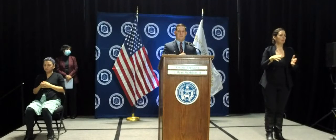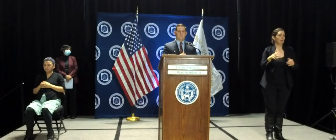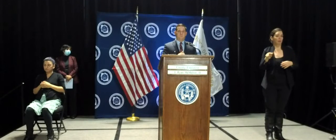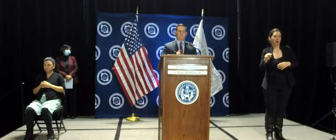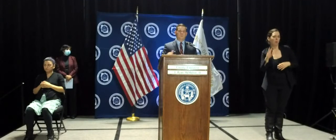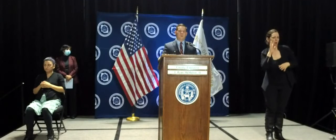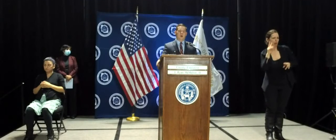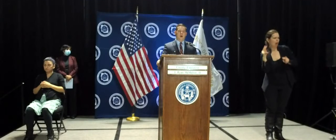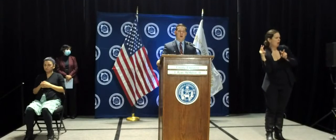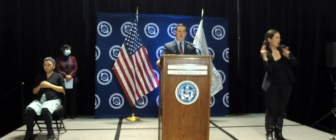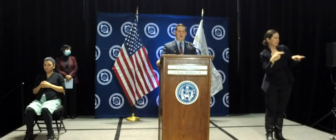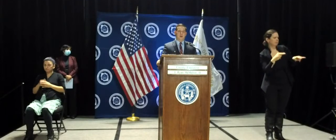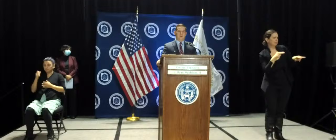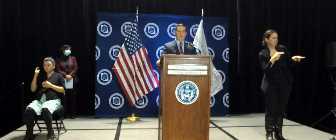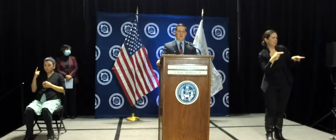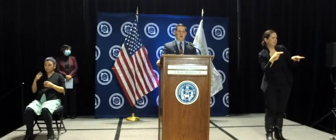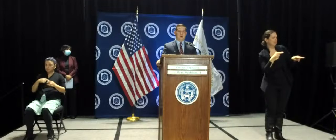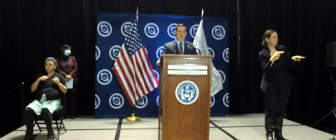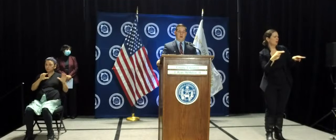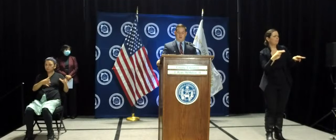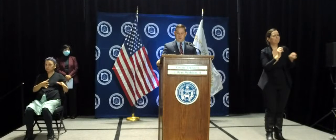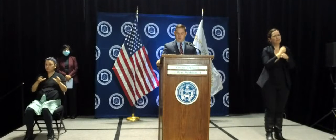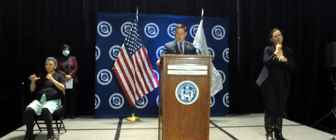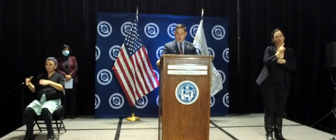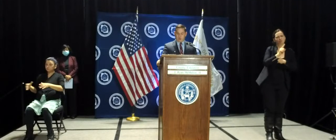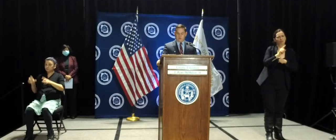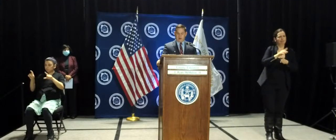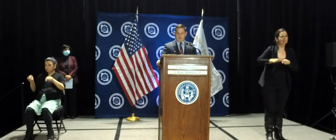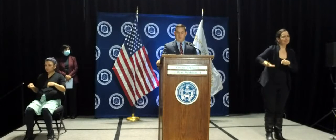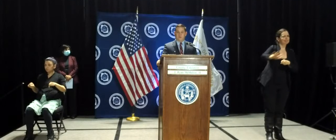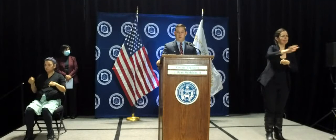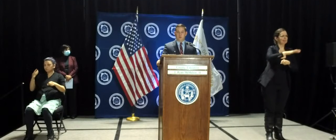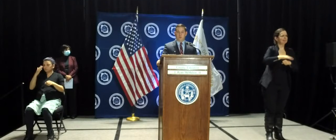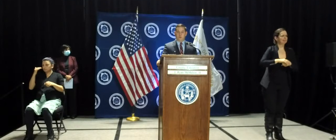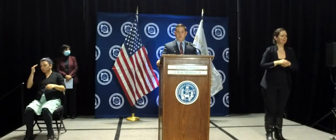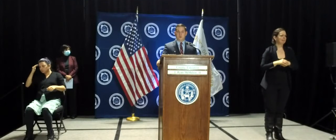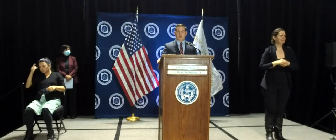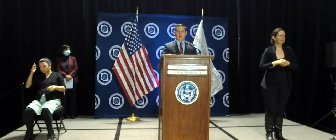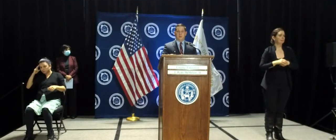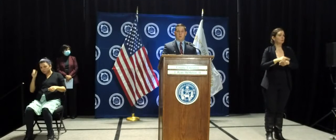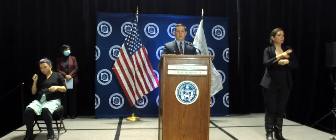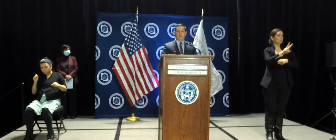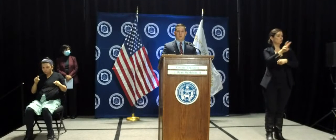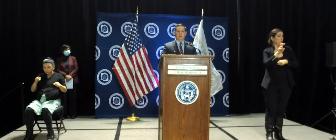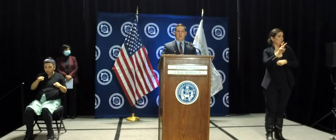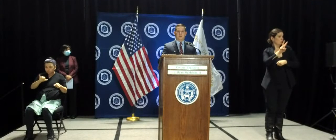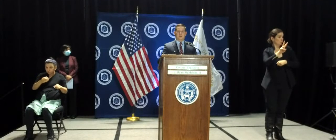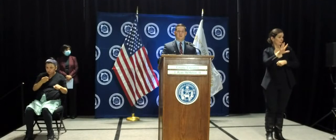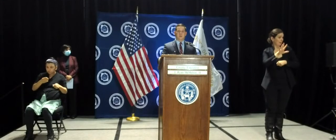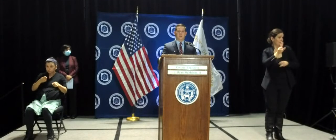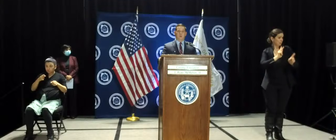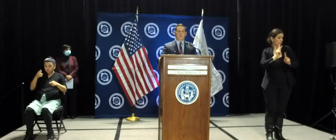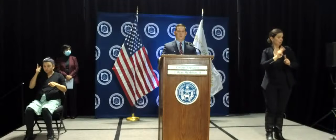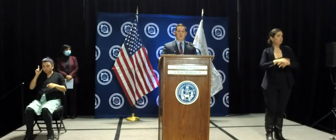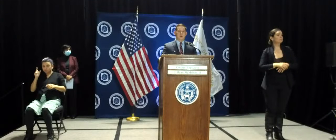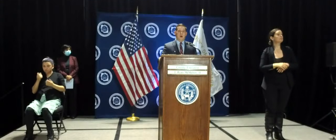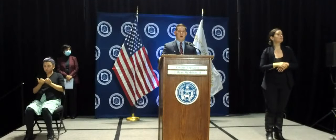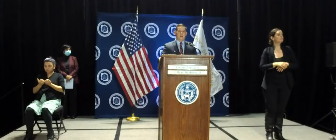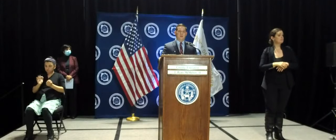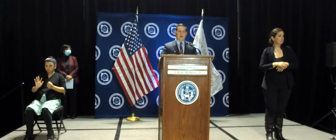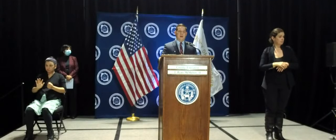their job. And at 225 individuals, and then when you look at the